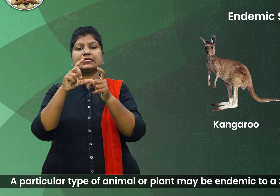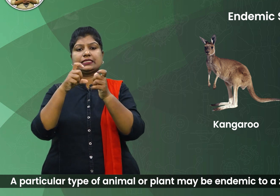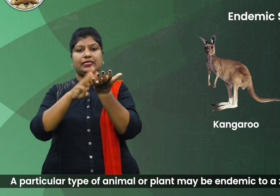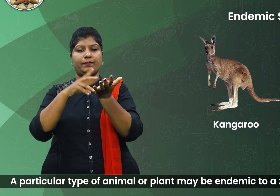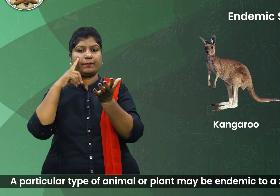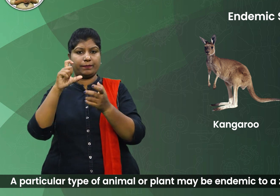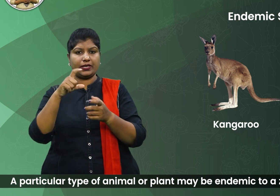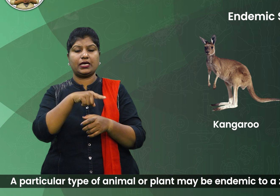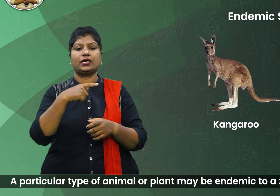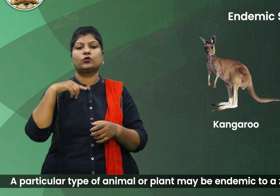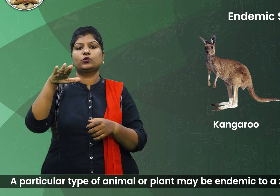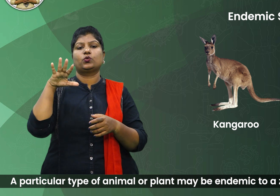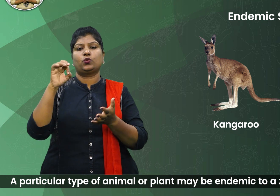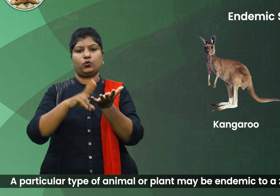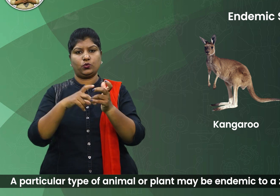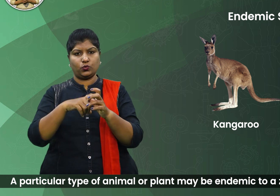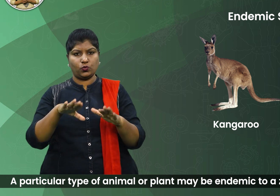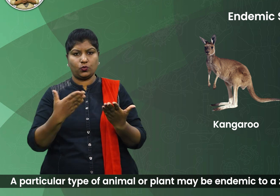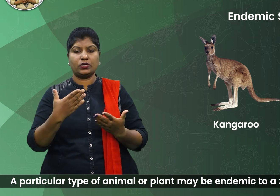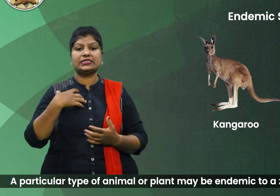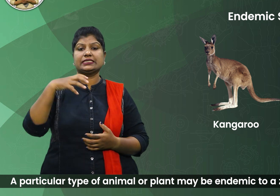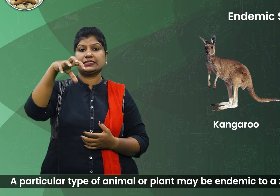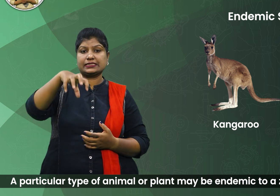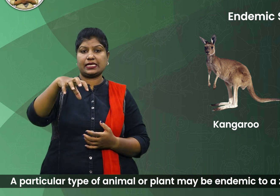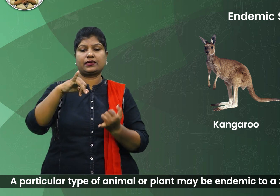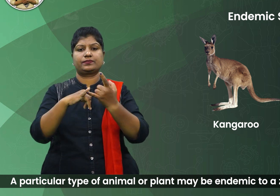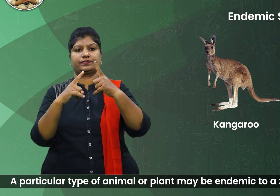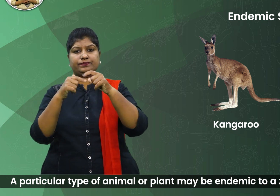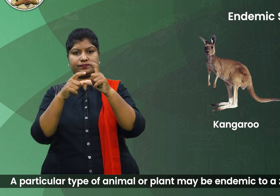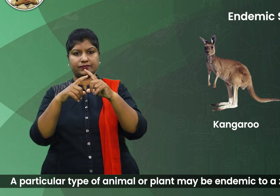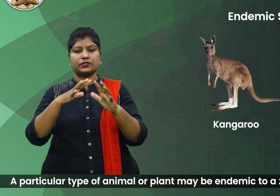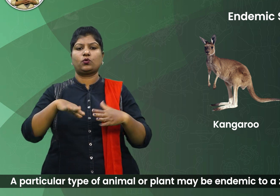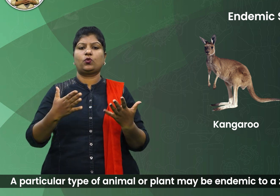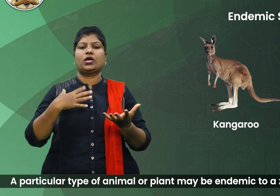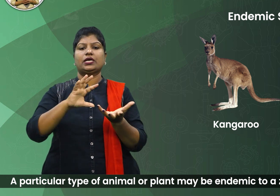a state or a country.